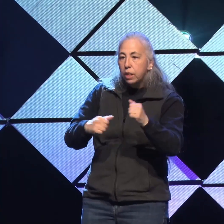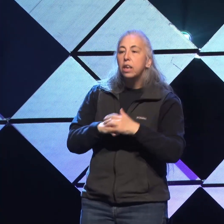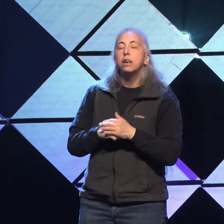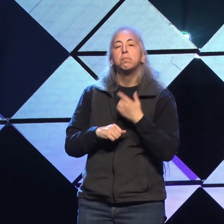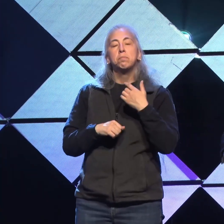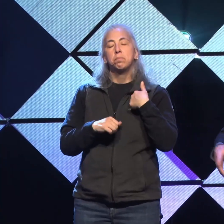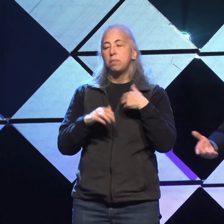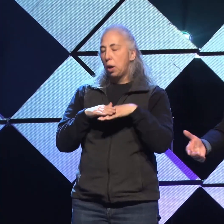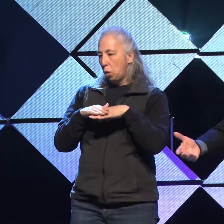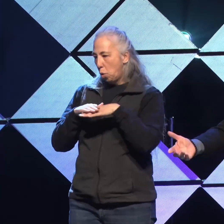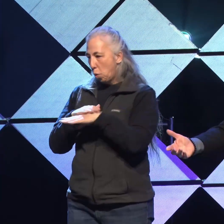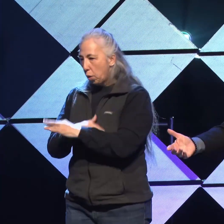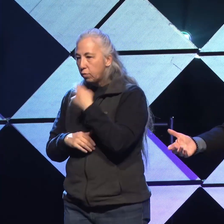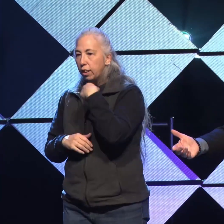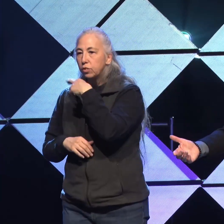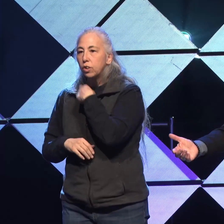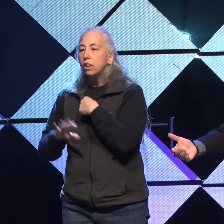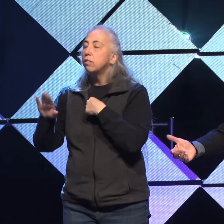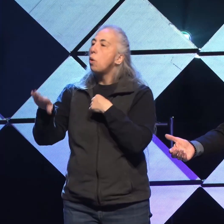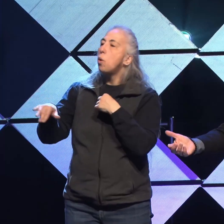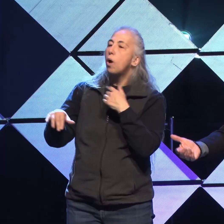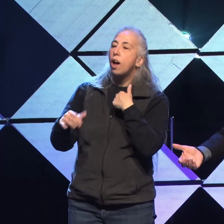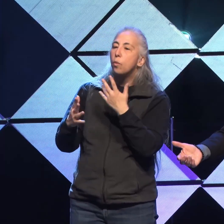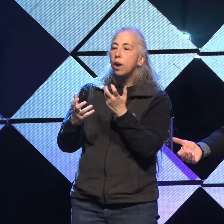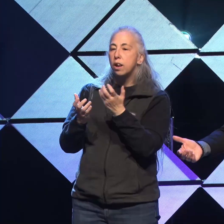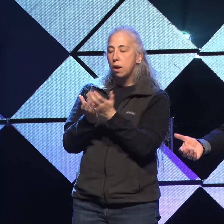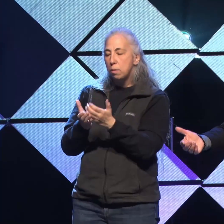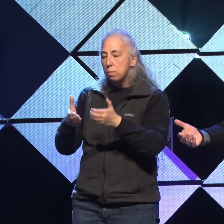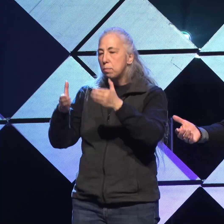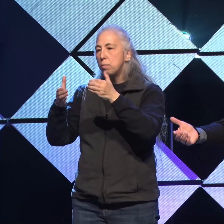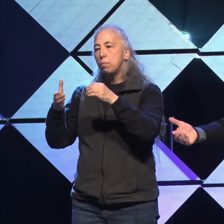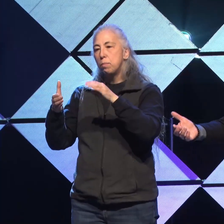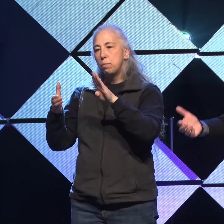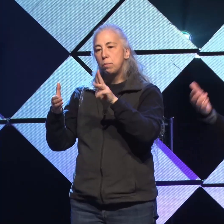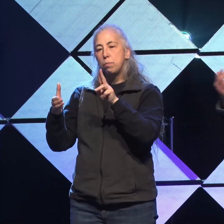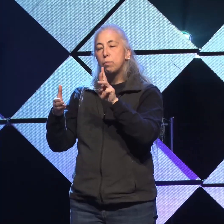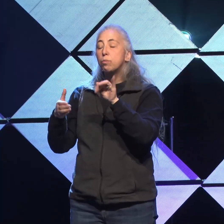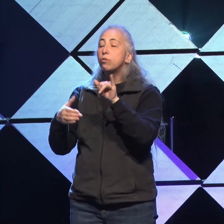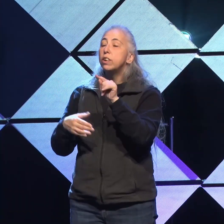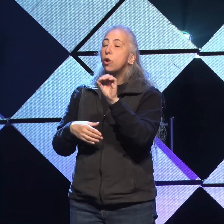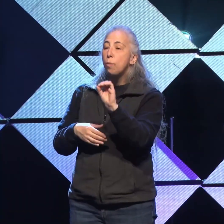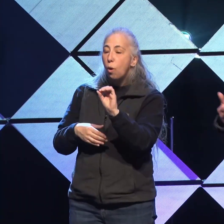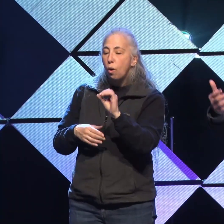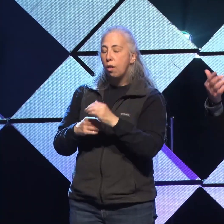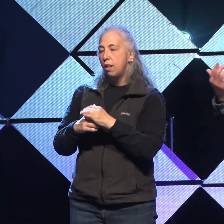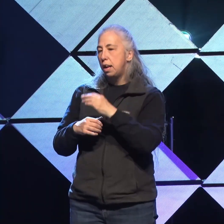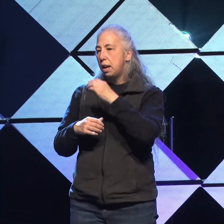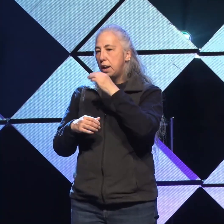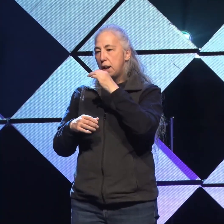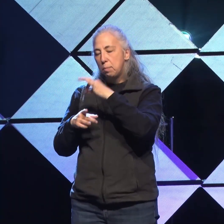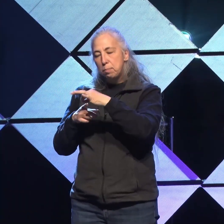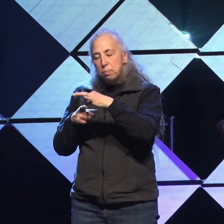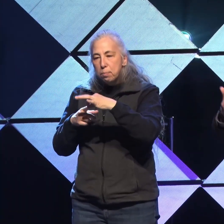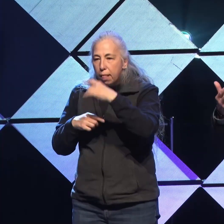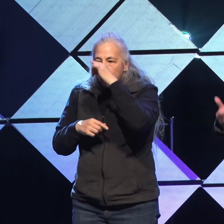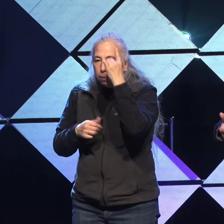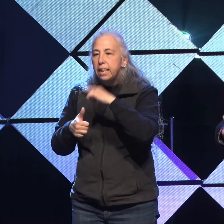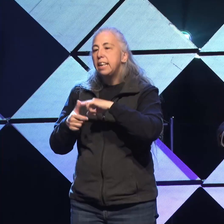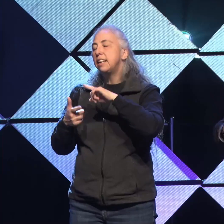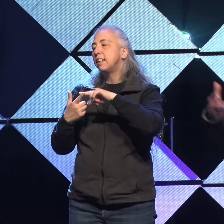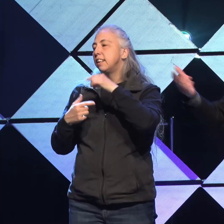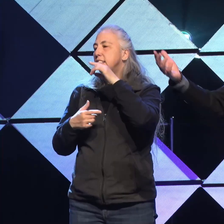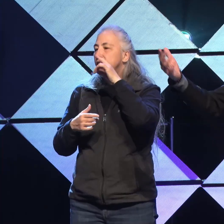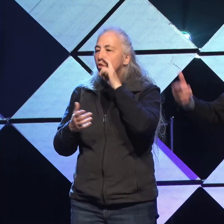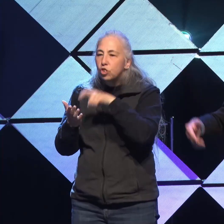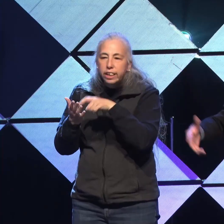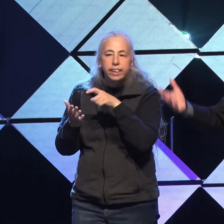I walk in, I'm going to get a burrito bowl. Black beans, I'm going to have lettuce on it, chicken,